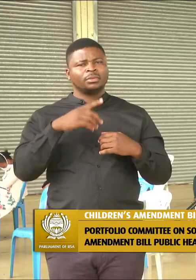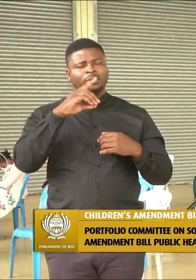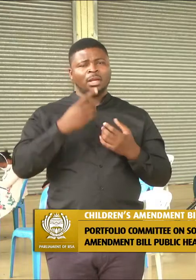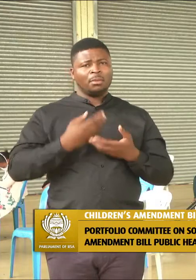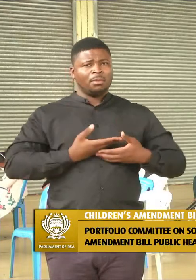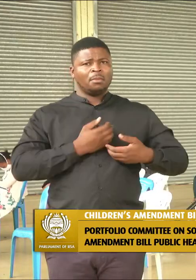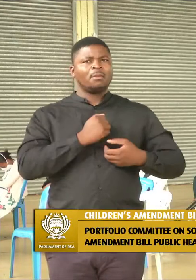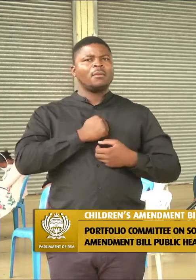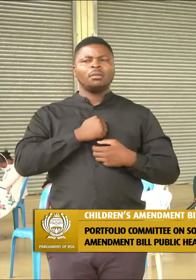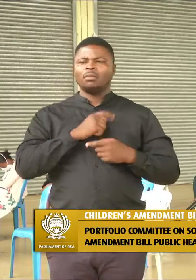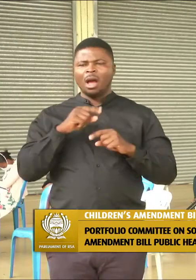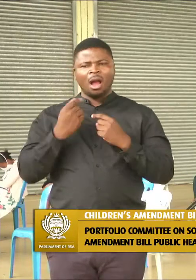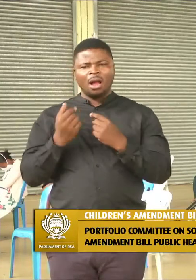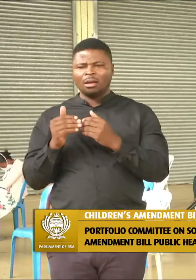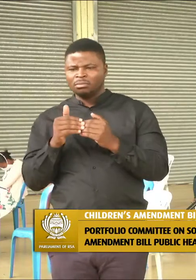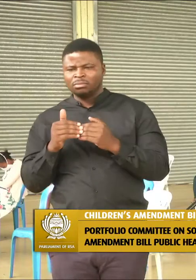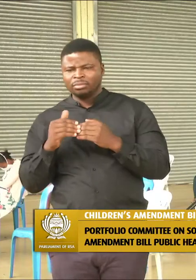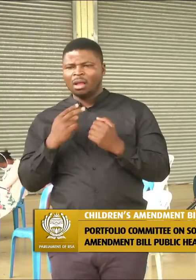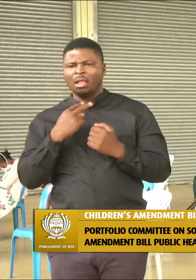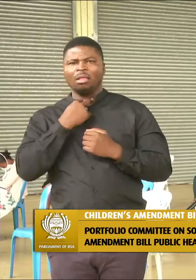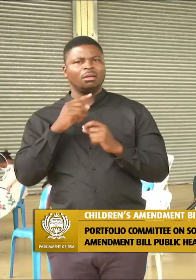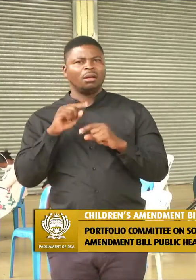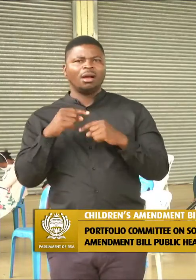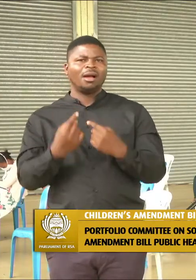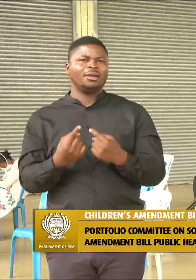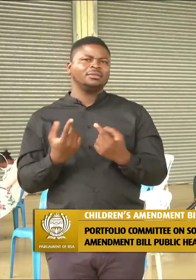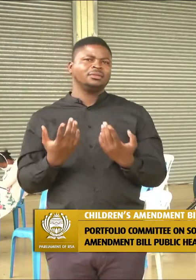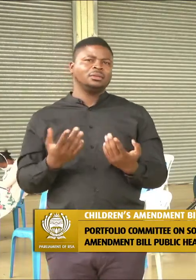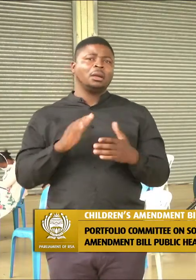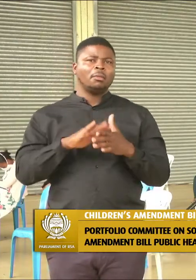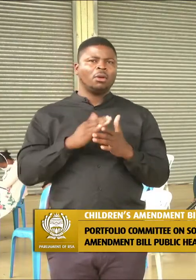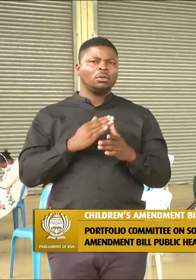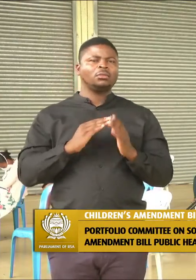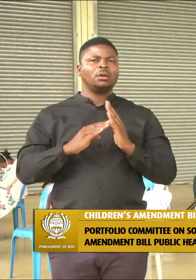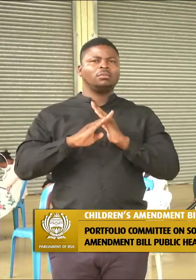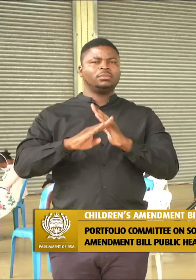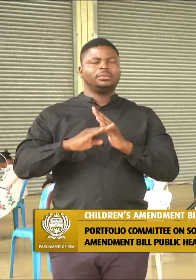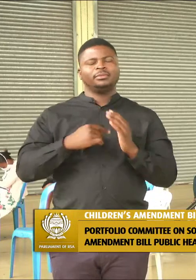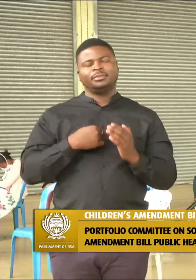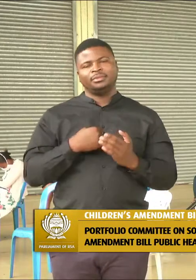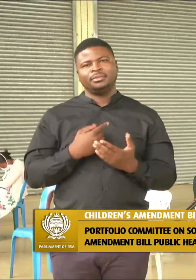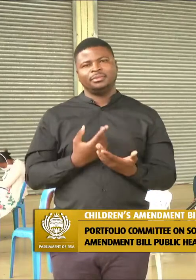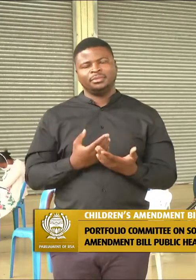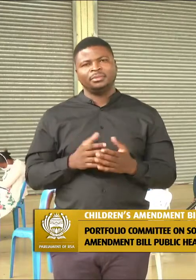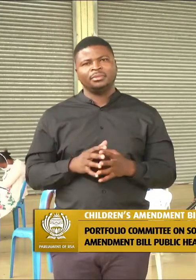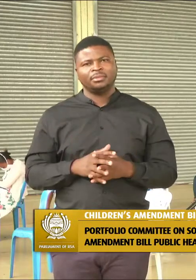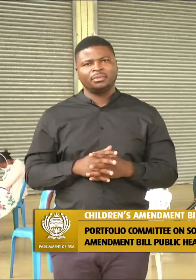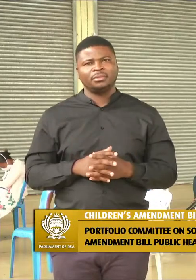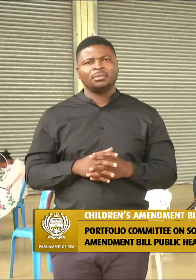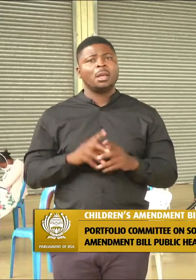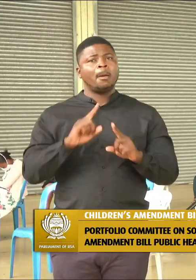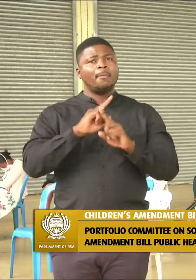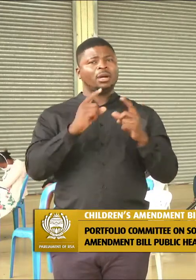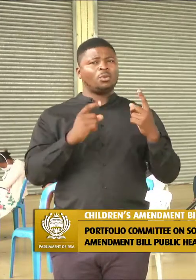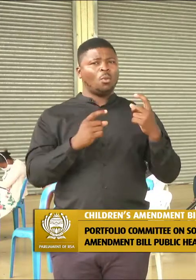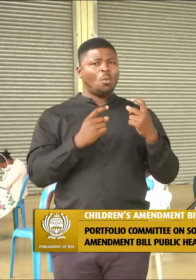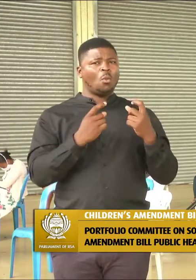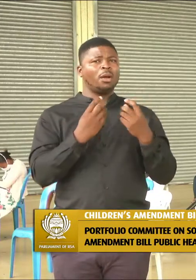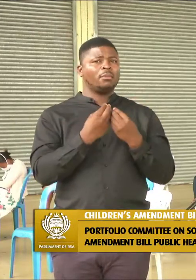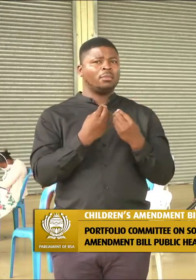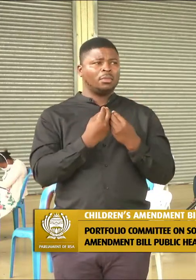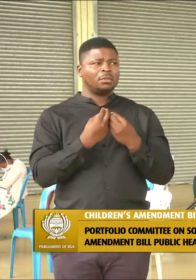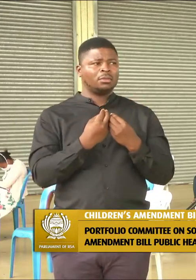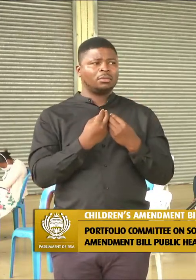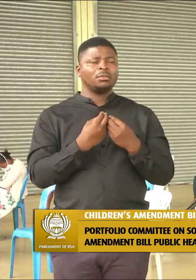ke ngincishwe nje ngisho nokuthi ke ngibe nesikhashana esanele nayo. I would say just one more thing, ladies, and